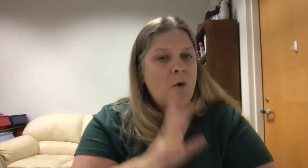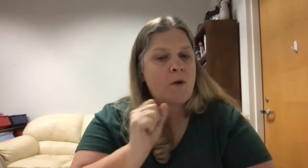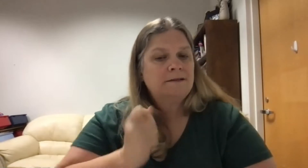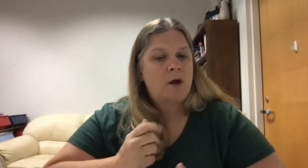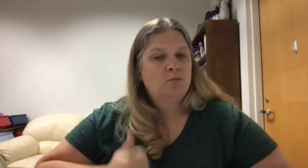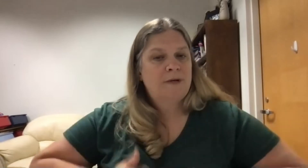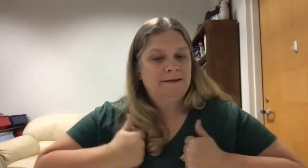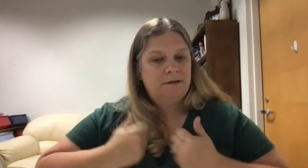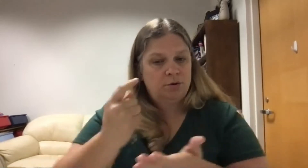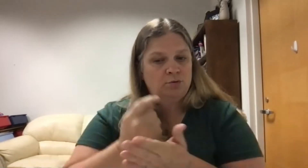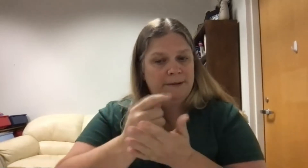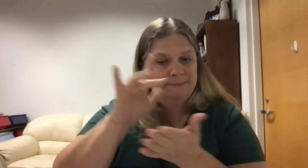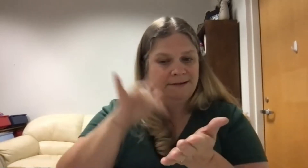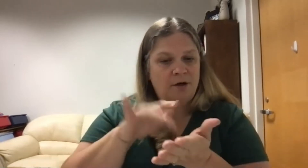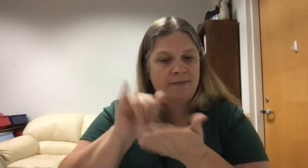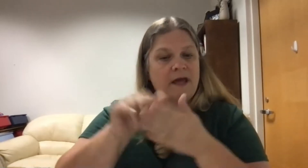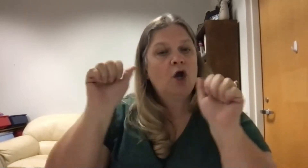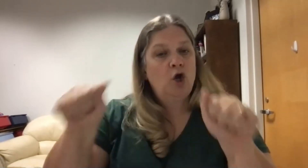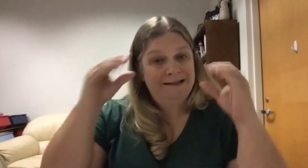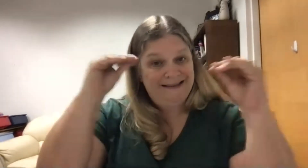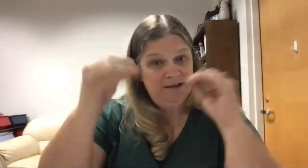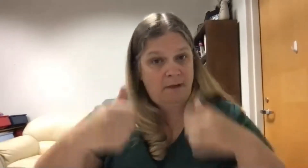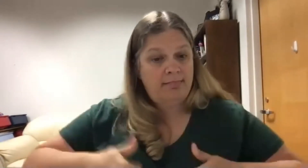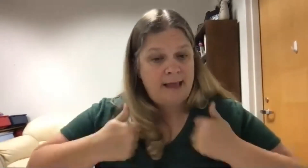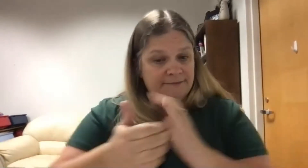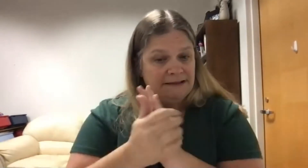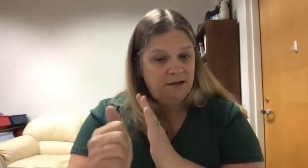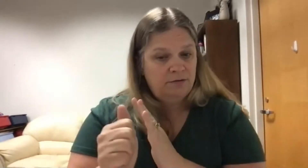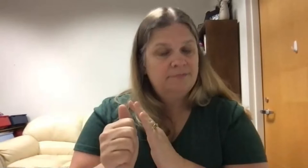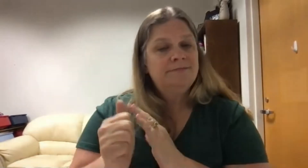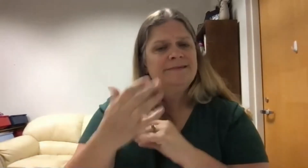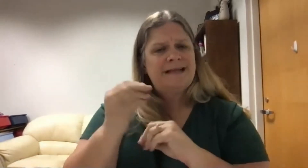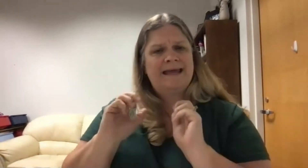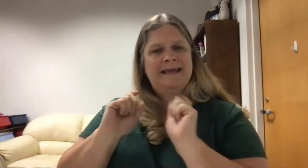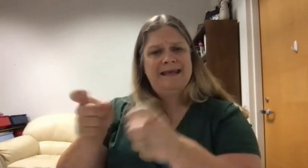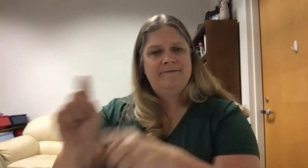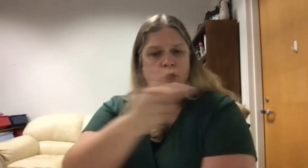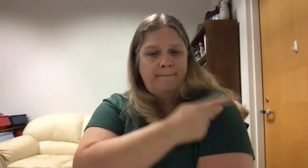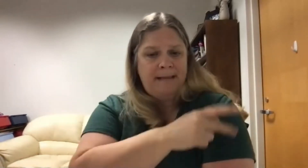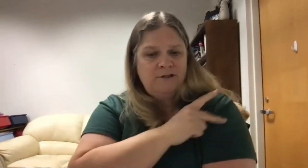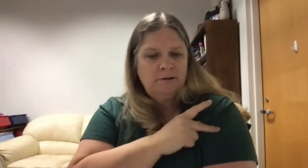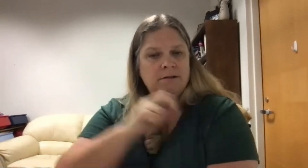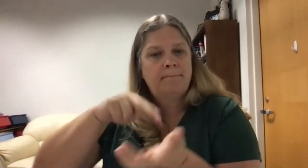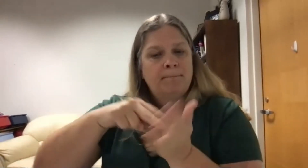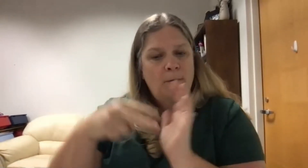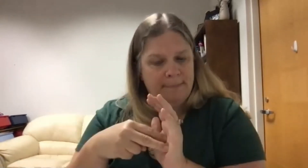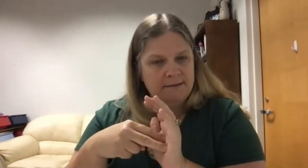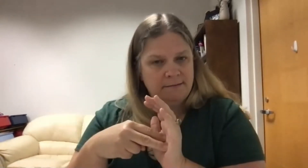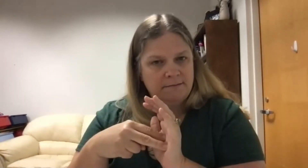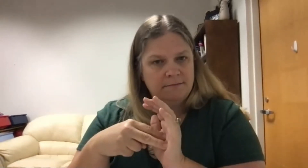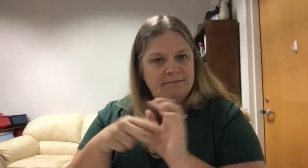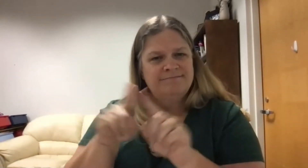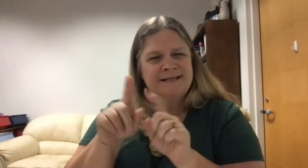Hope. And that was a residential treatment center that could teach life skills